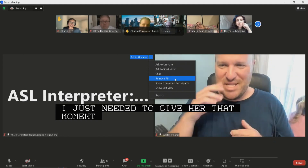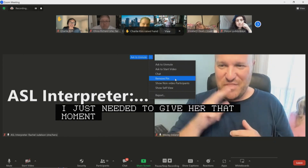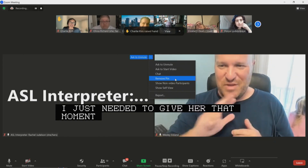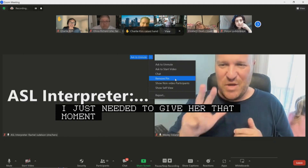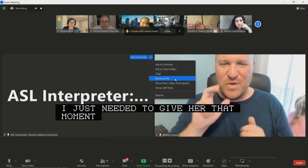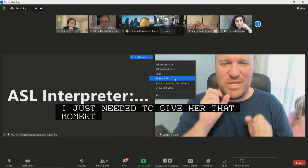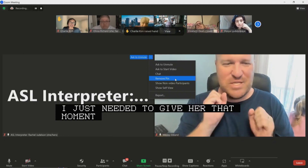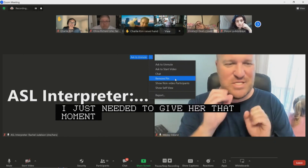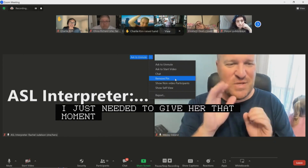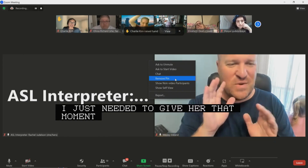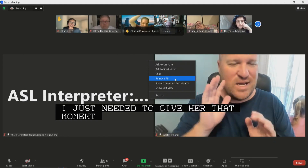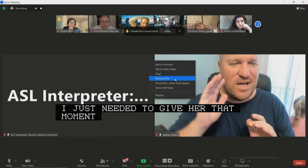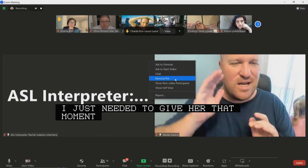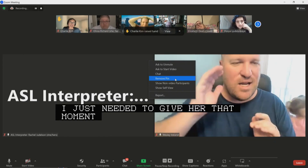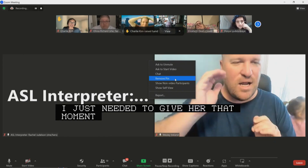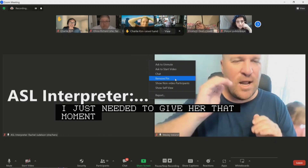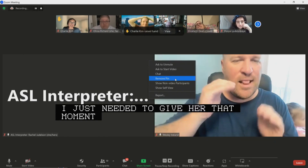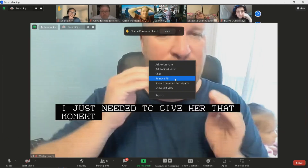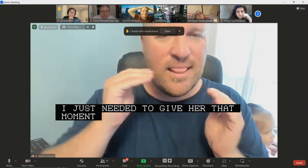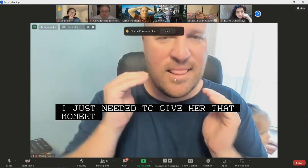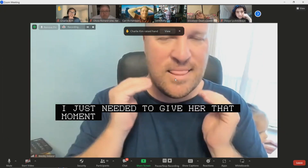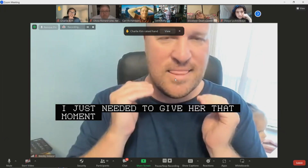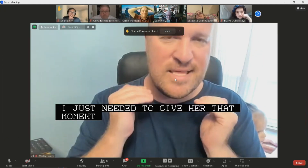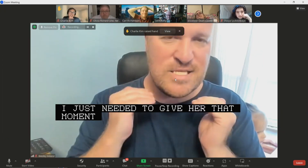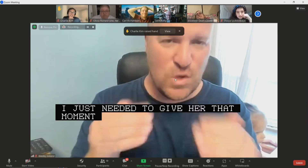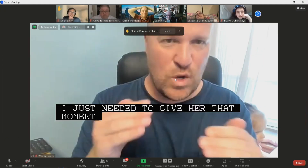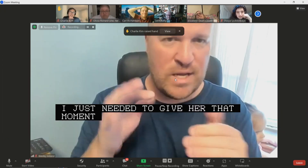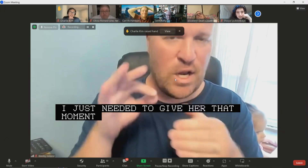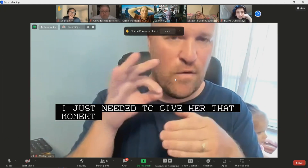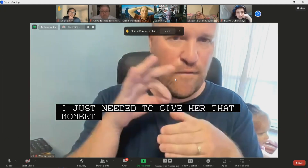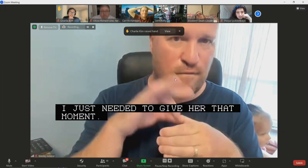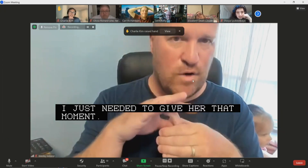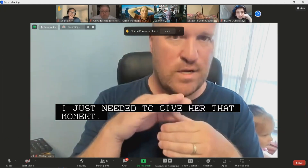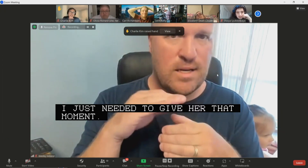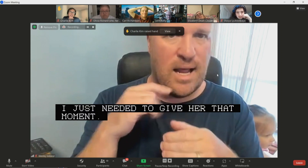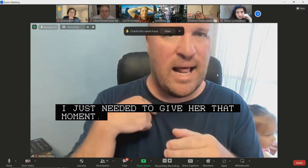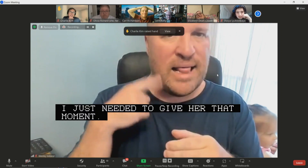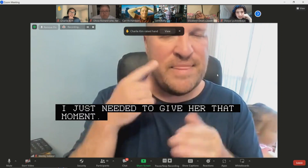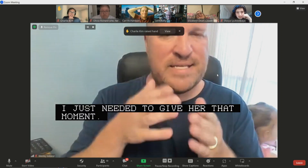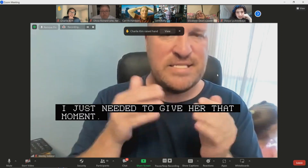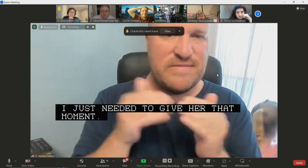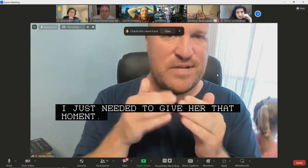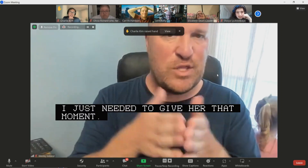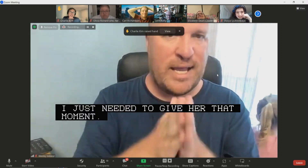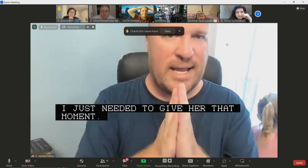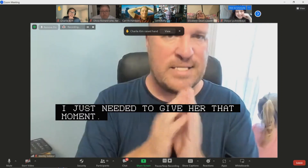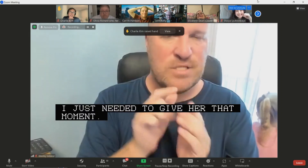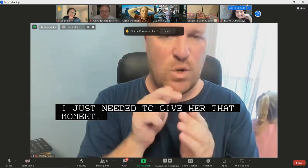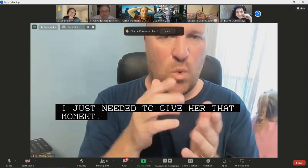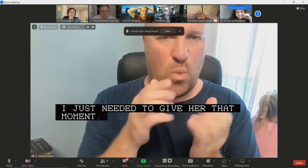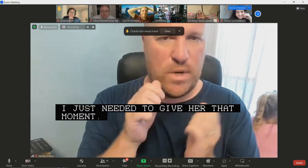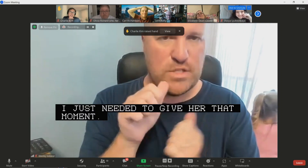My wife is out, and so I have my three-year-old with me tonight.